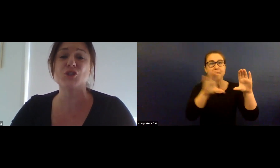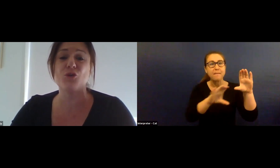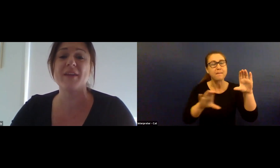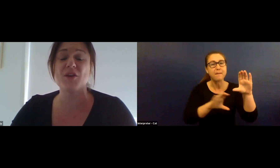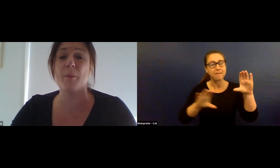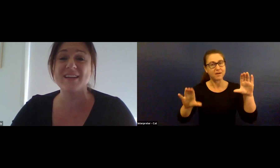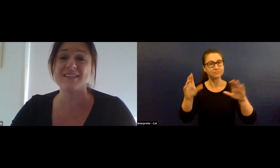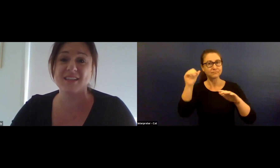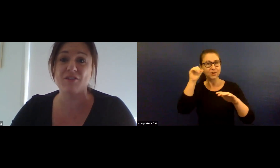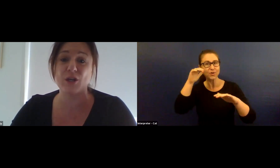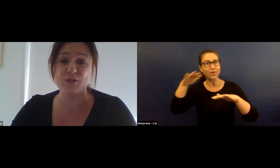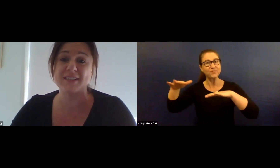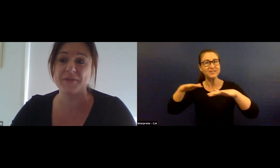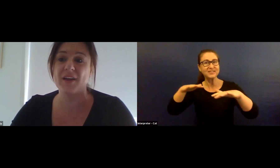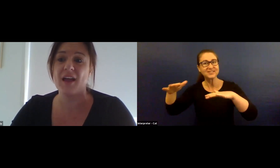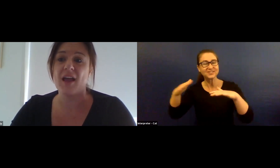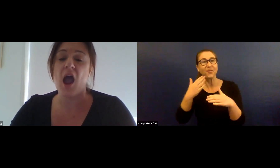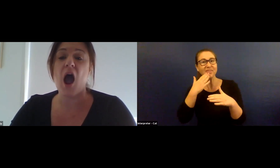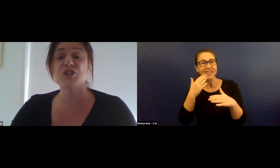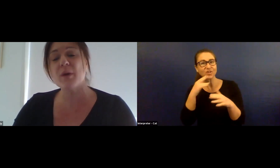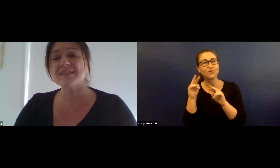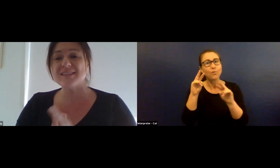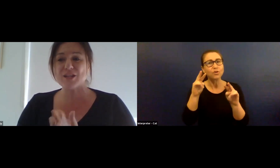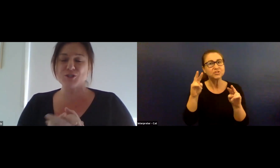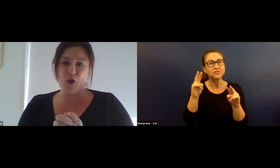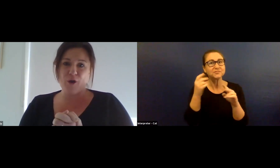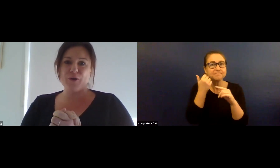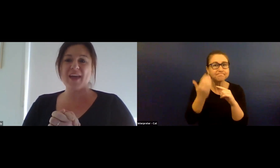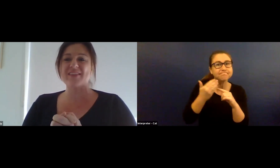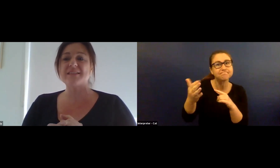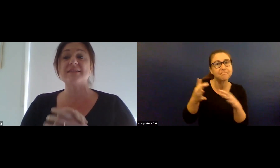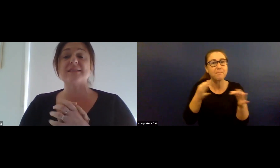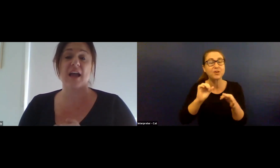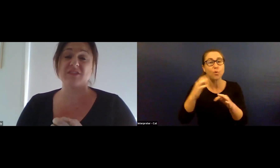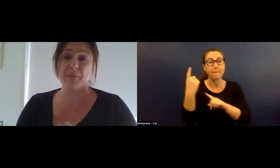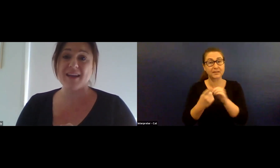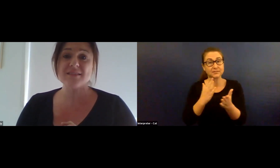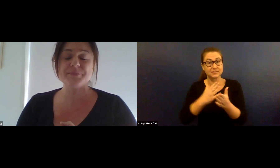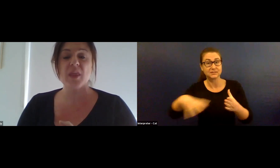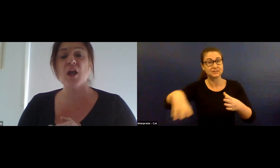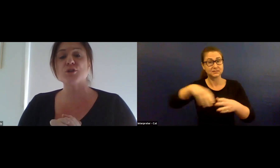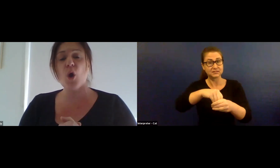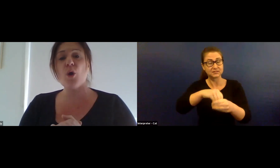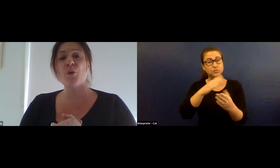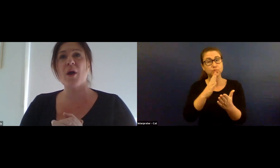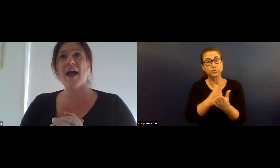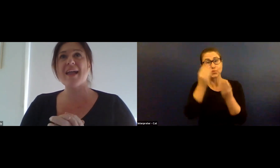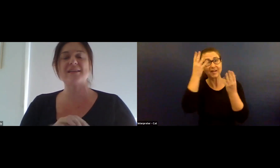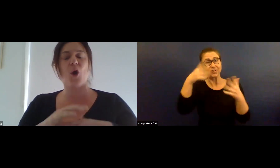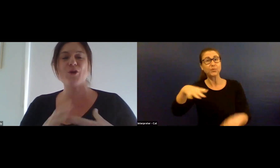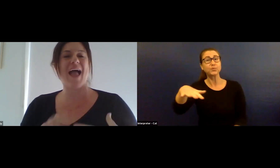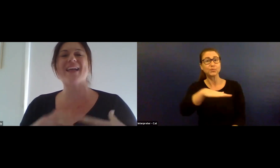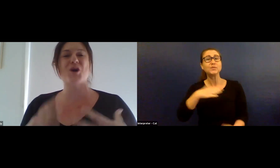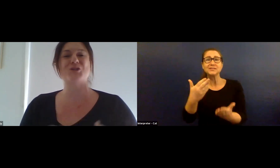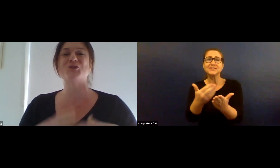in ensuring that your meetings are inclusive. I just wanted to let you know that this is a safe space. So